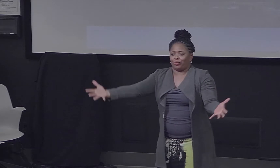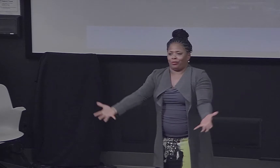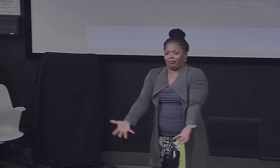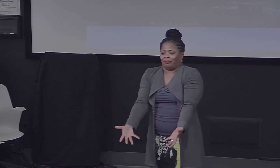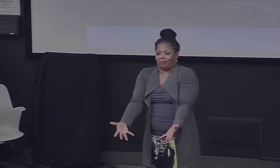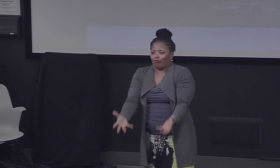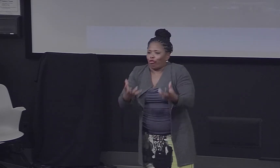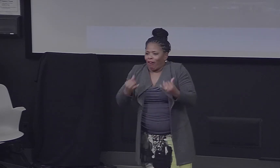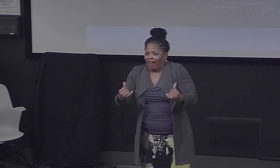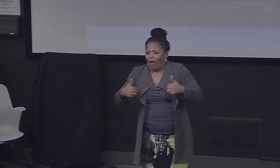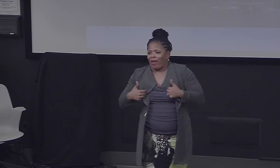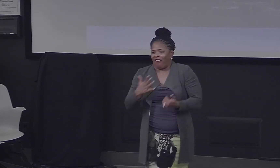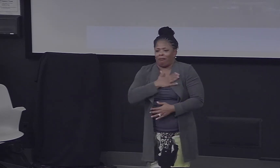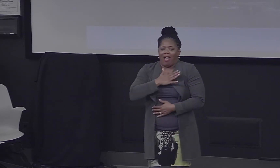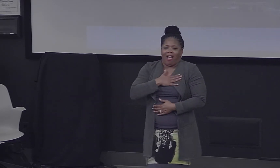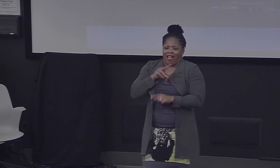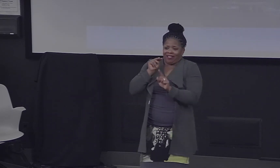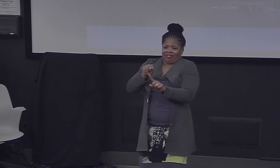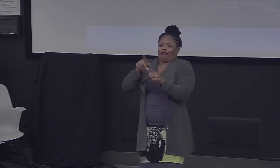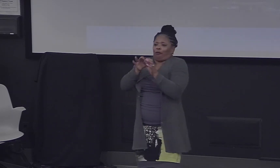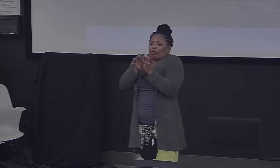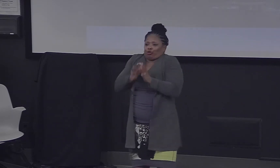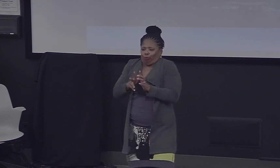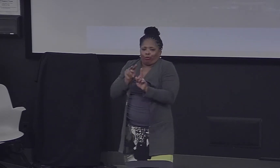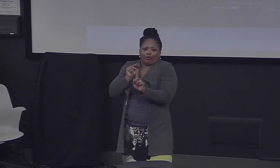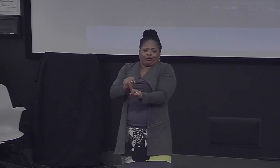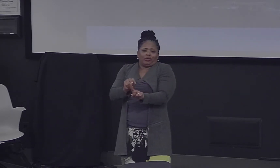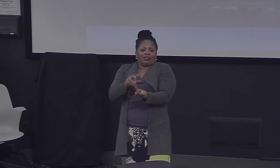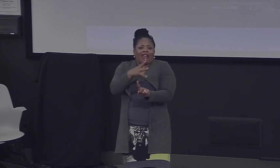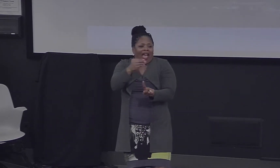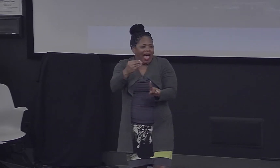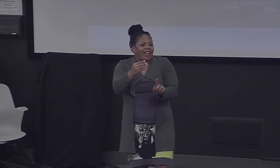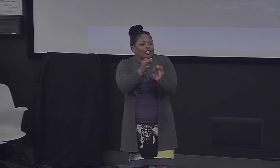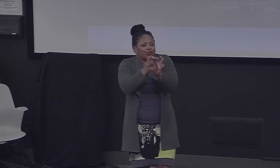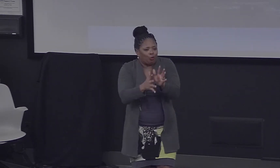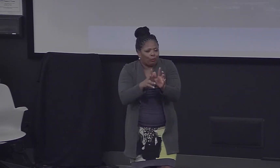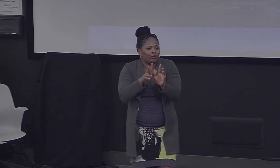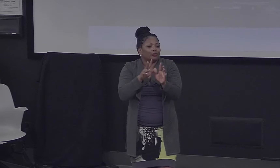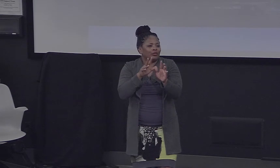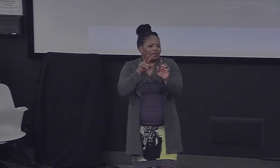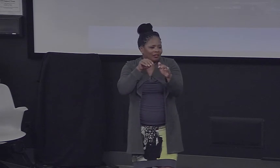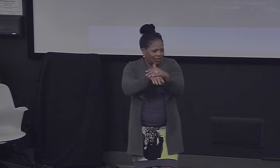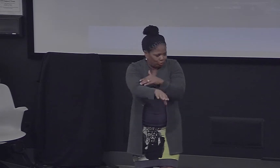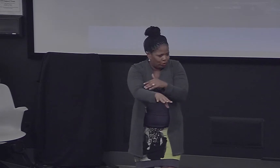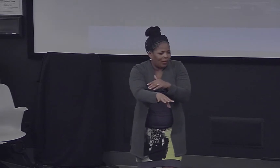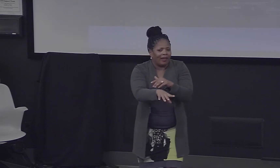we need everyone's view in order to understand the bigger picture.